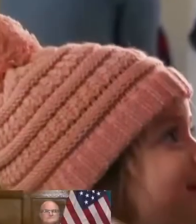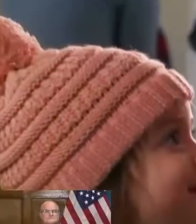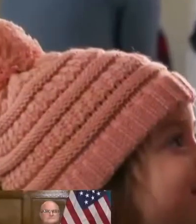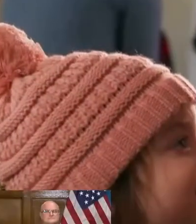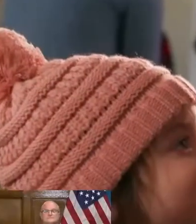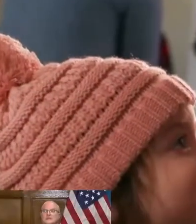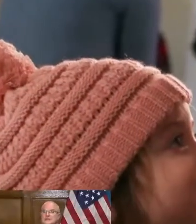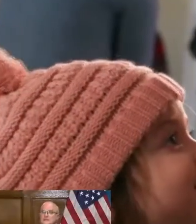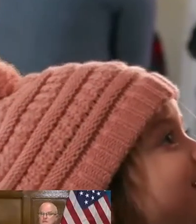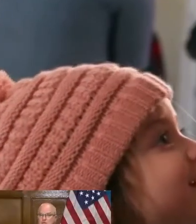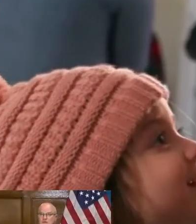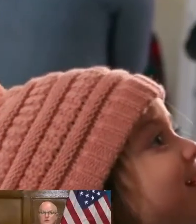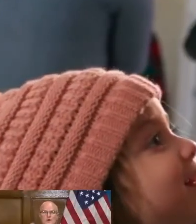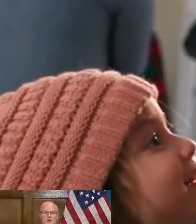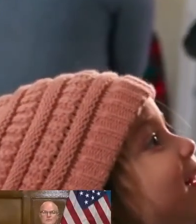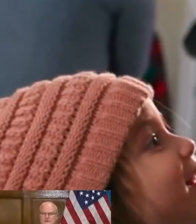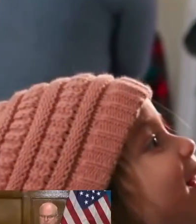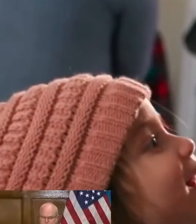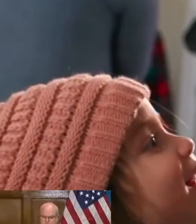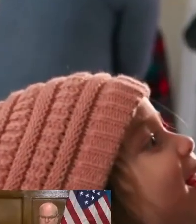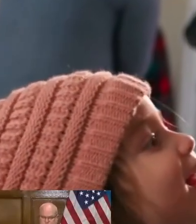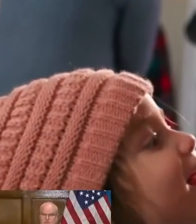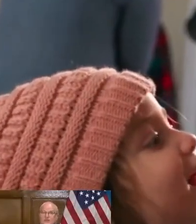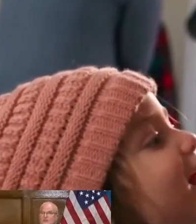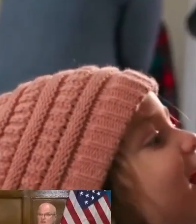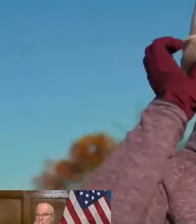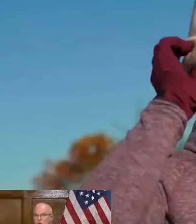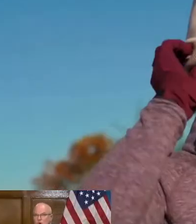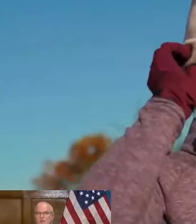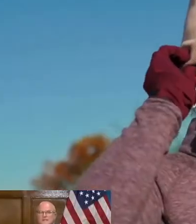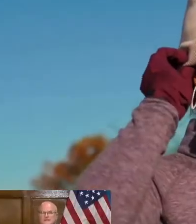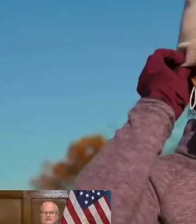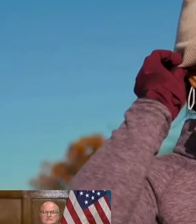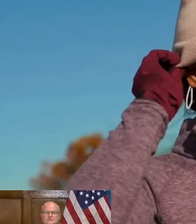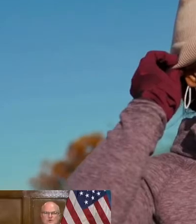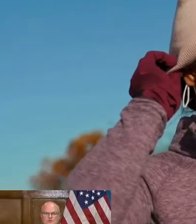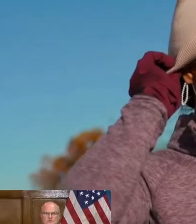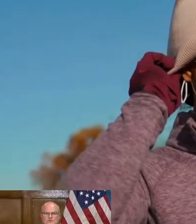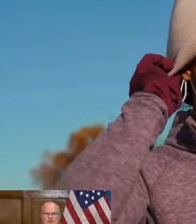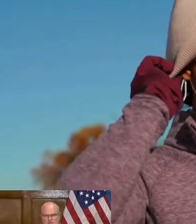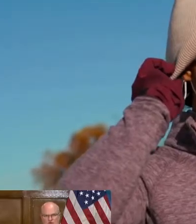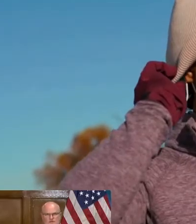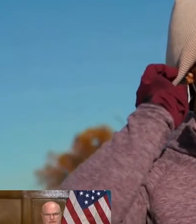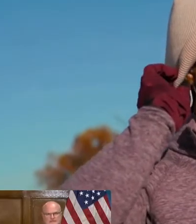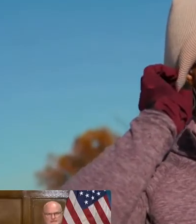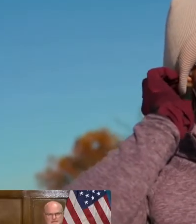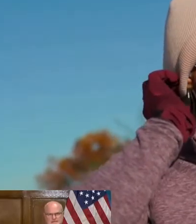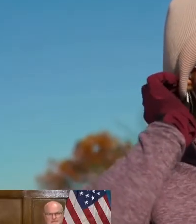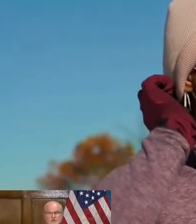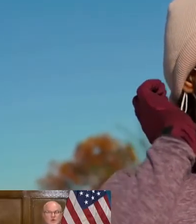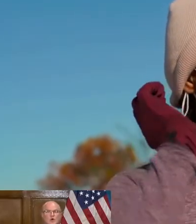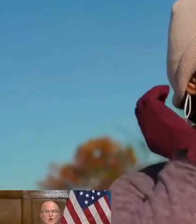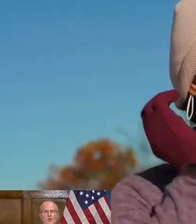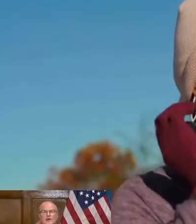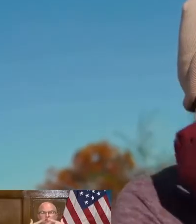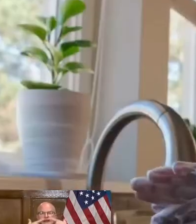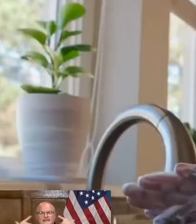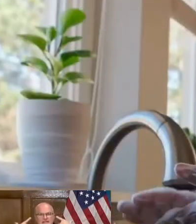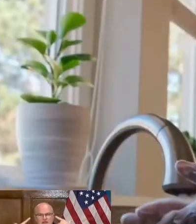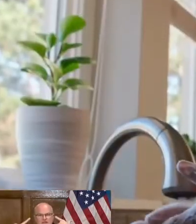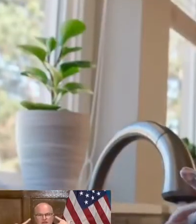This winter, we must bundle up, not just for warmth, but to control the spread of COVID-19. Wear a face